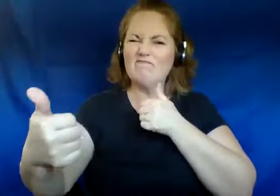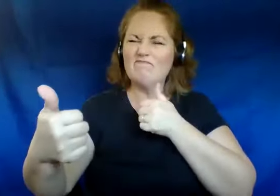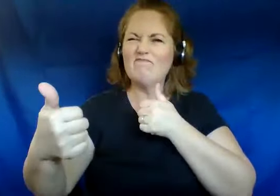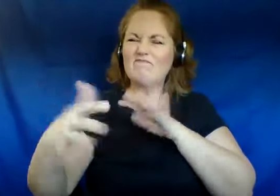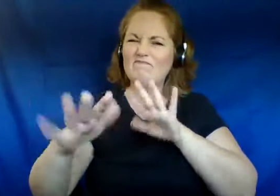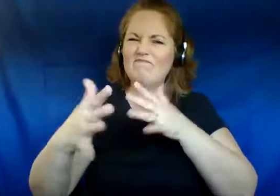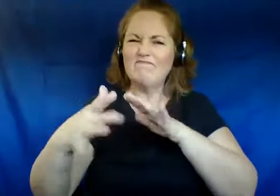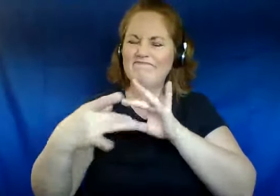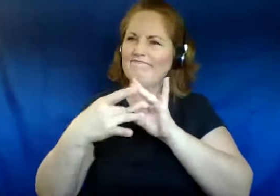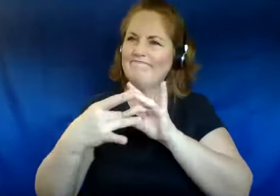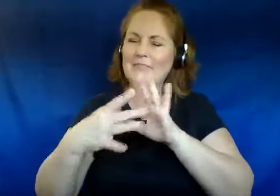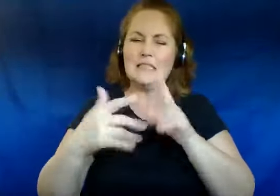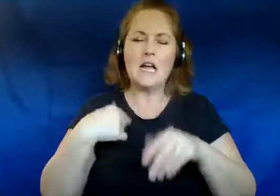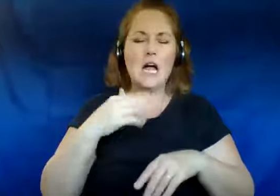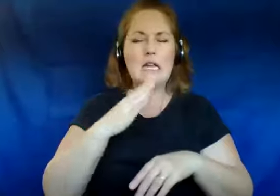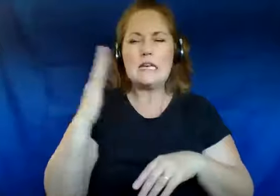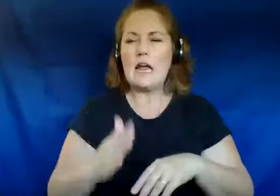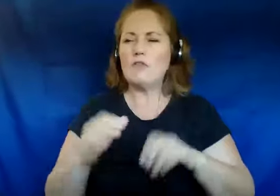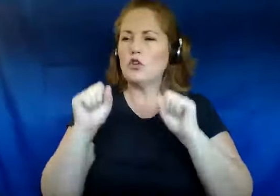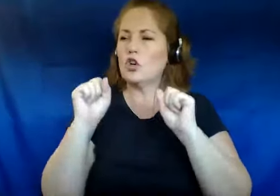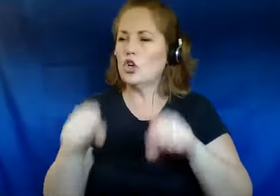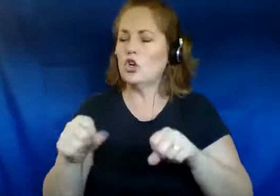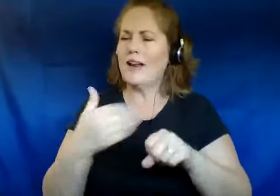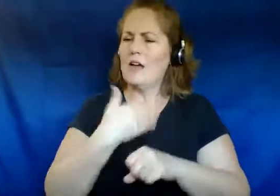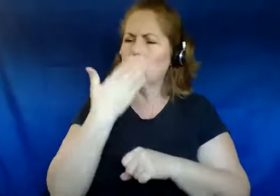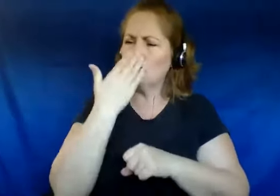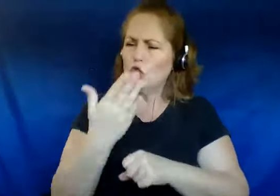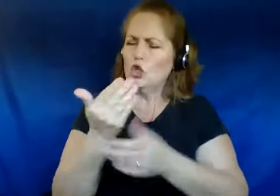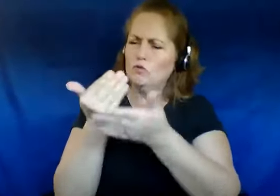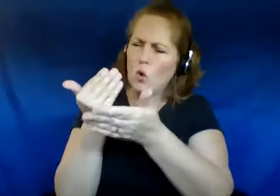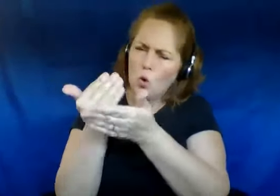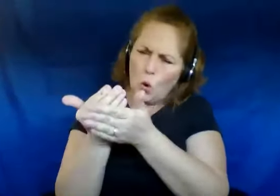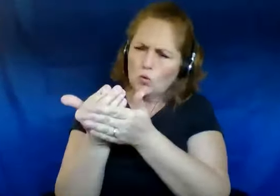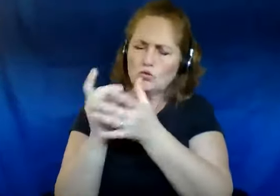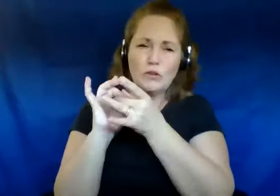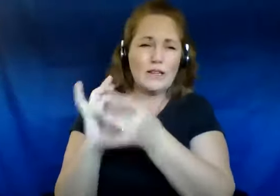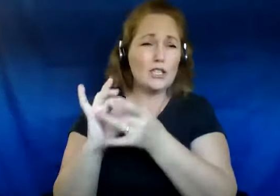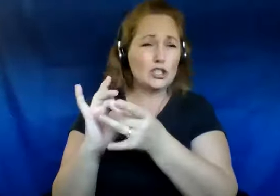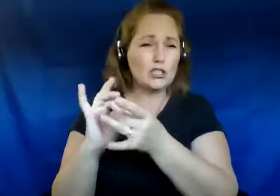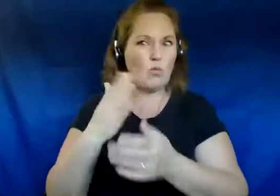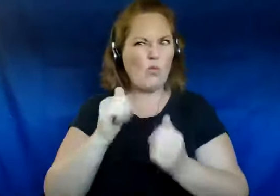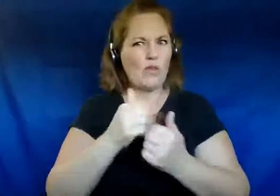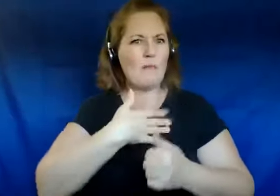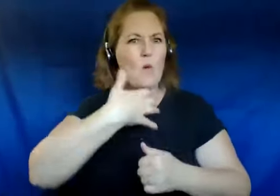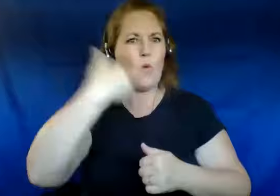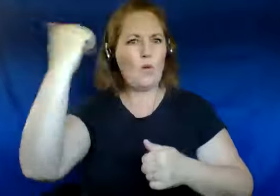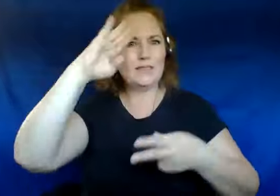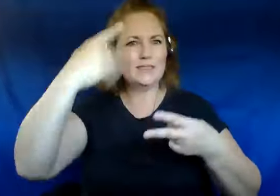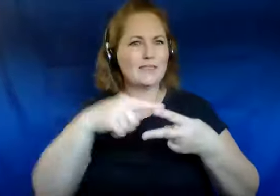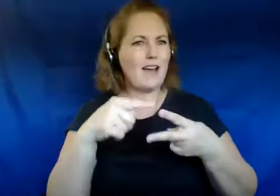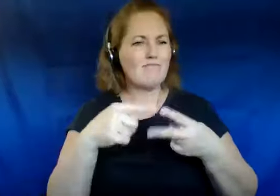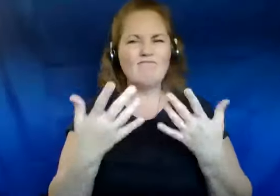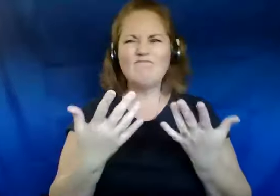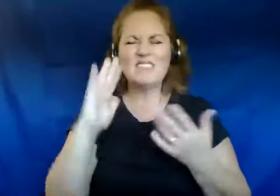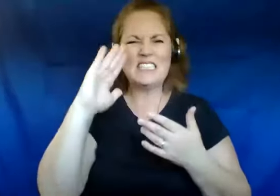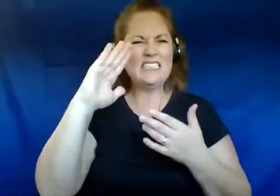just never could quite have a close relationship with my oldest son. There just seemed like there